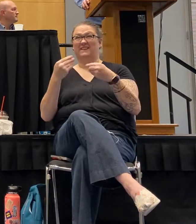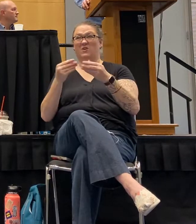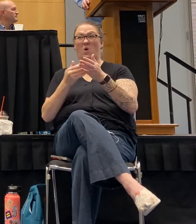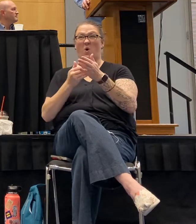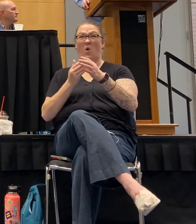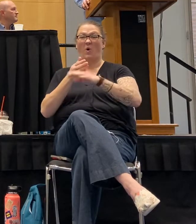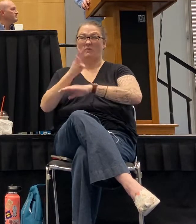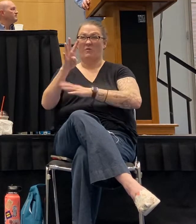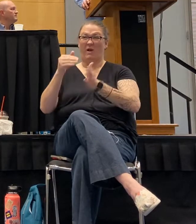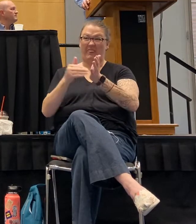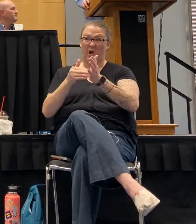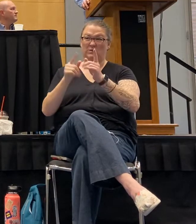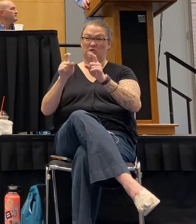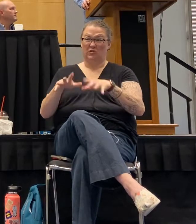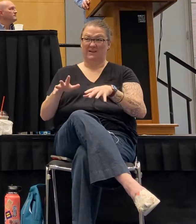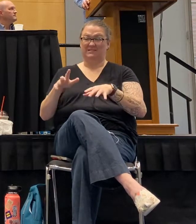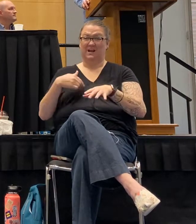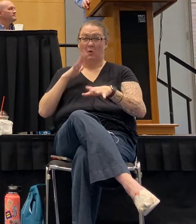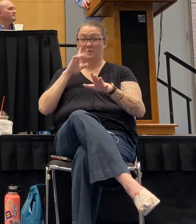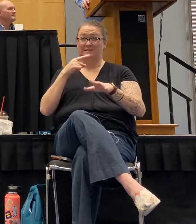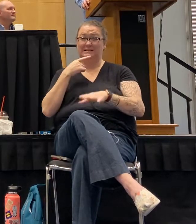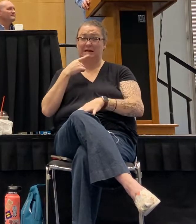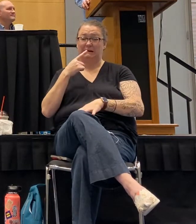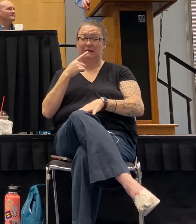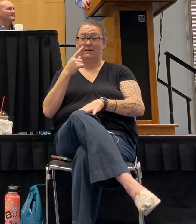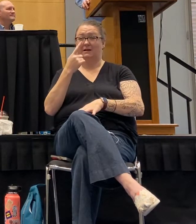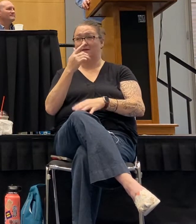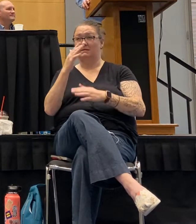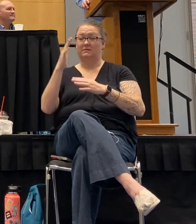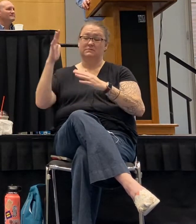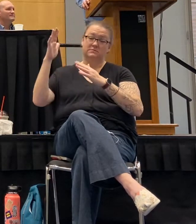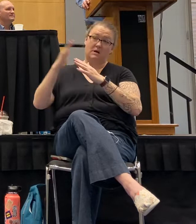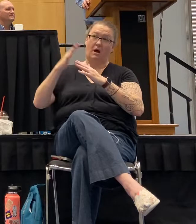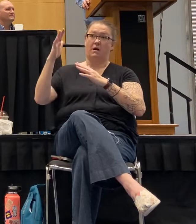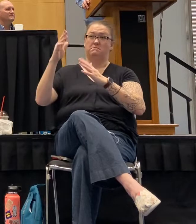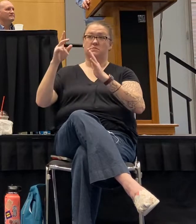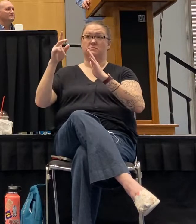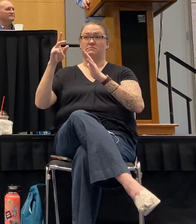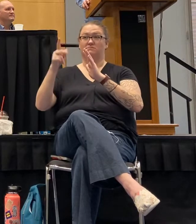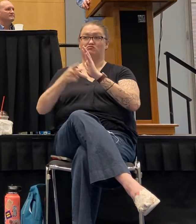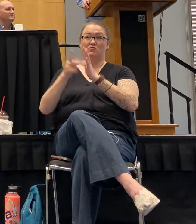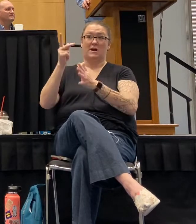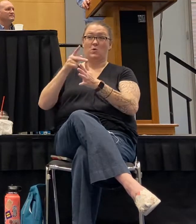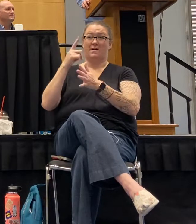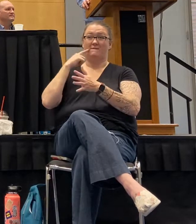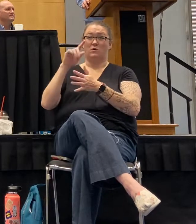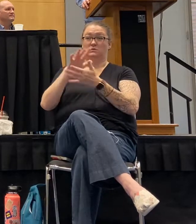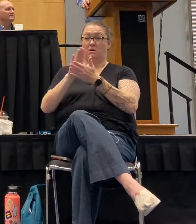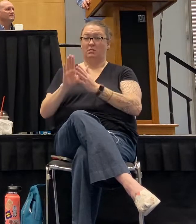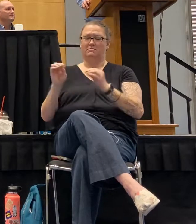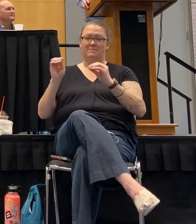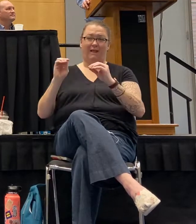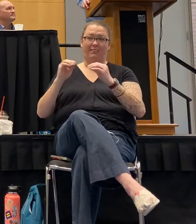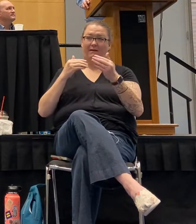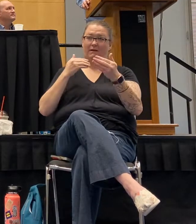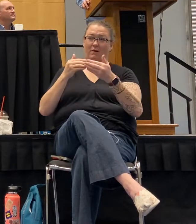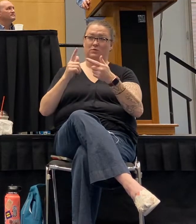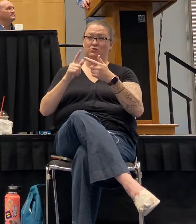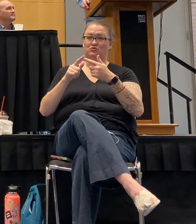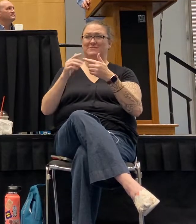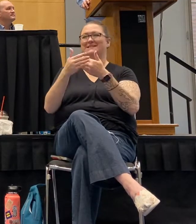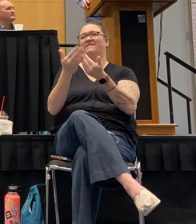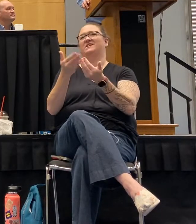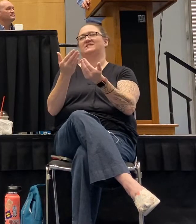surveys, and I will say the number one priority for scholars nothing comes close is